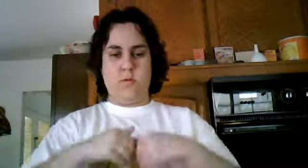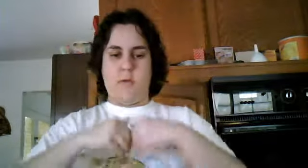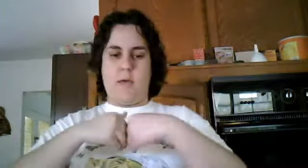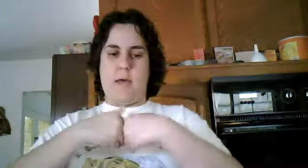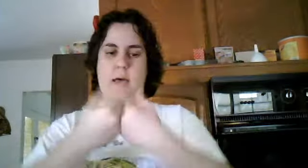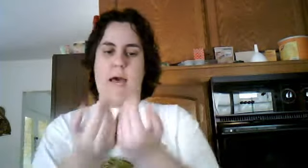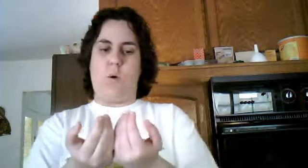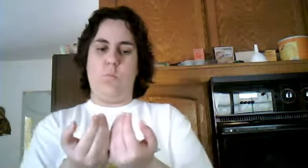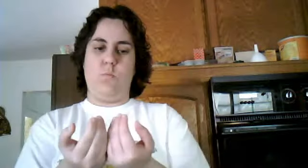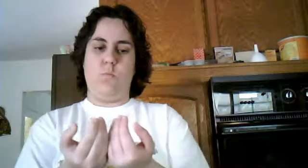How.